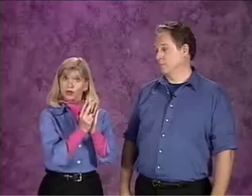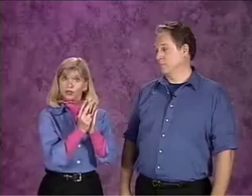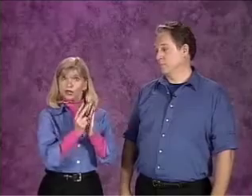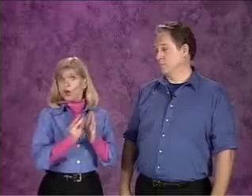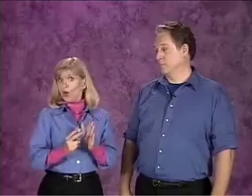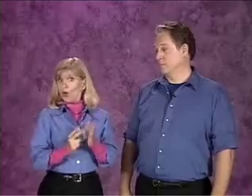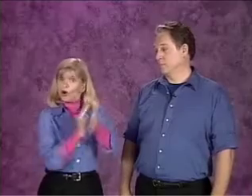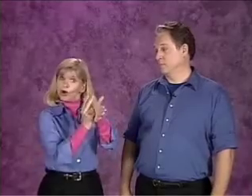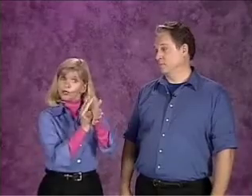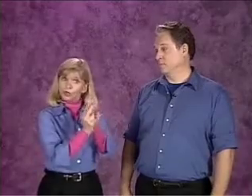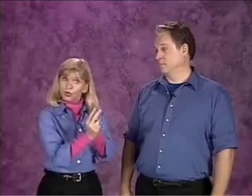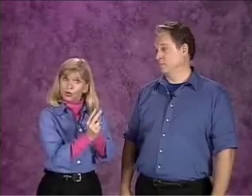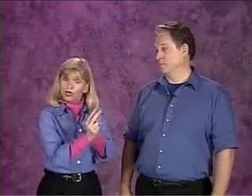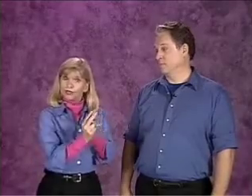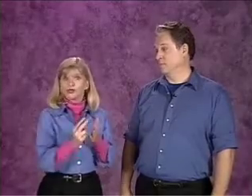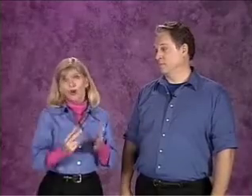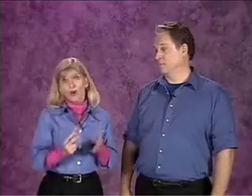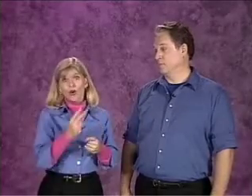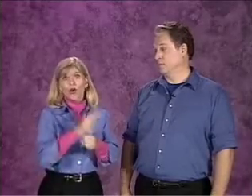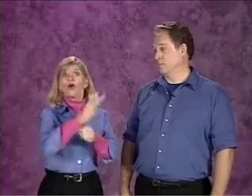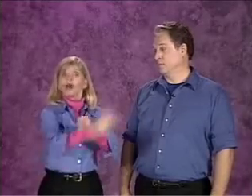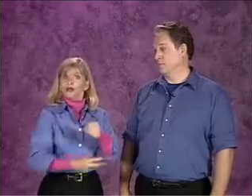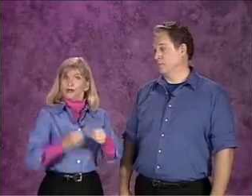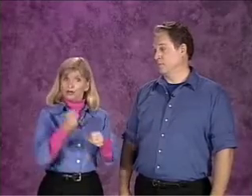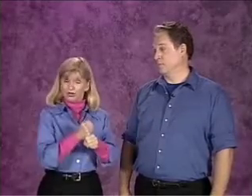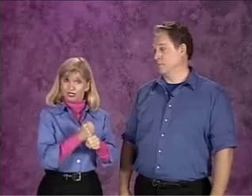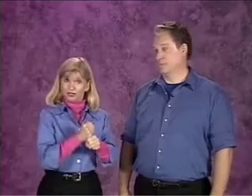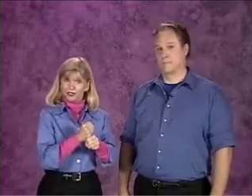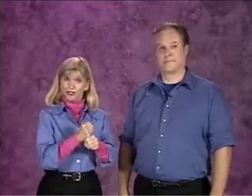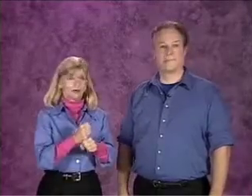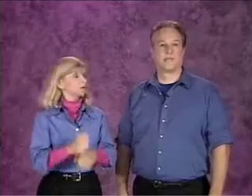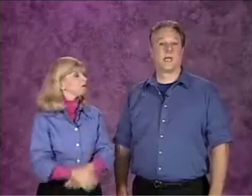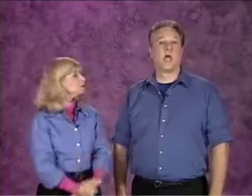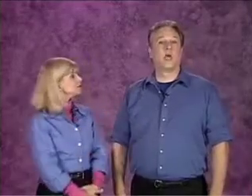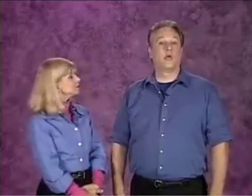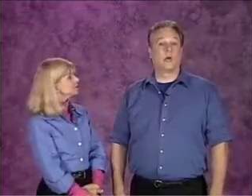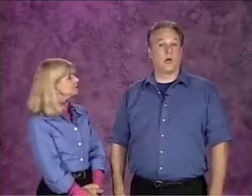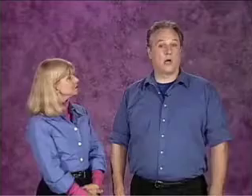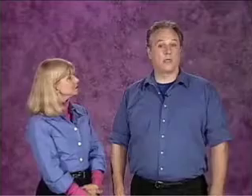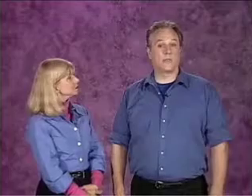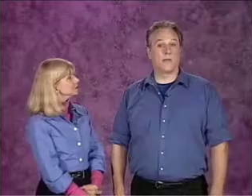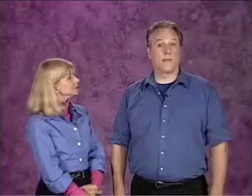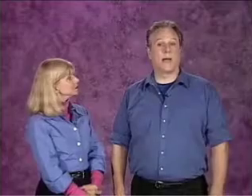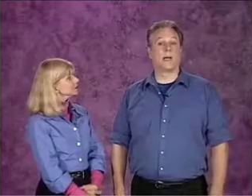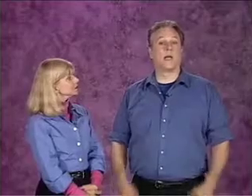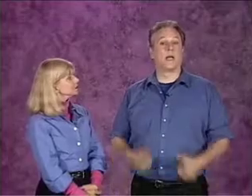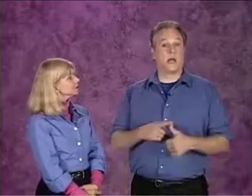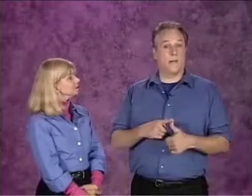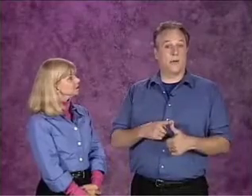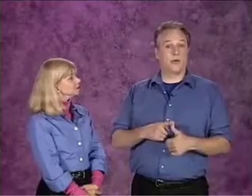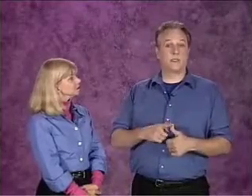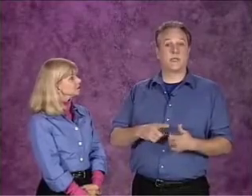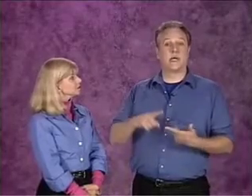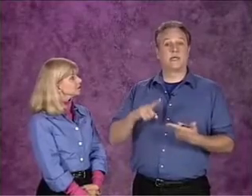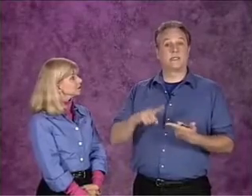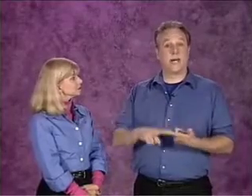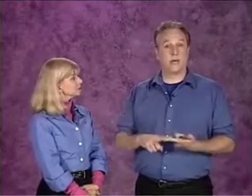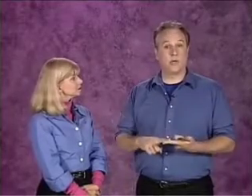hours, or 2 weeks, or 2 years. You can also combine numbers,